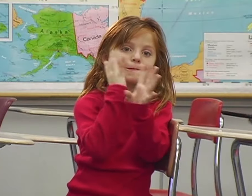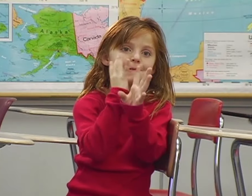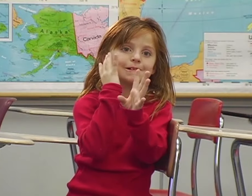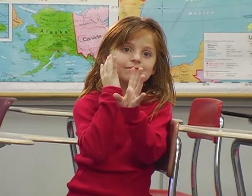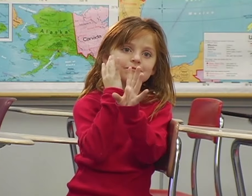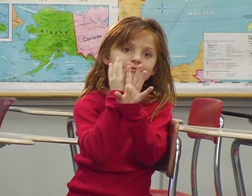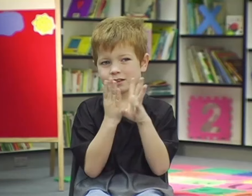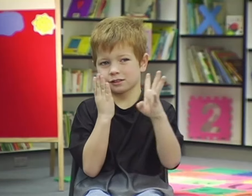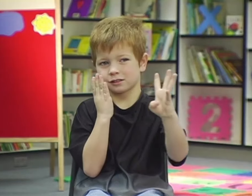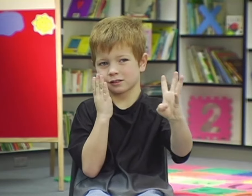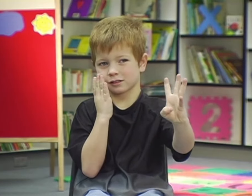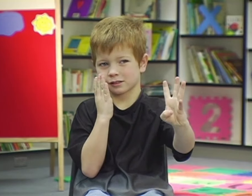Line up.